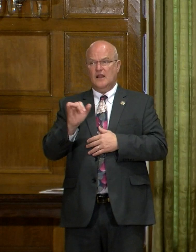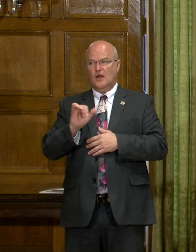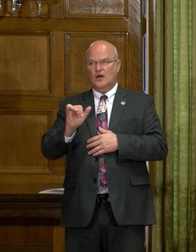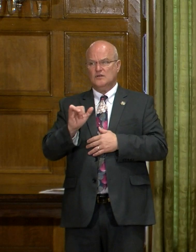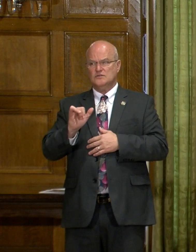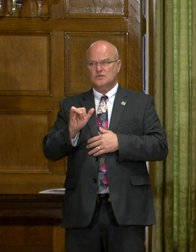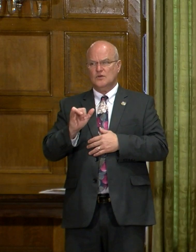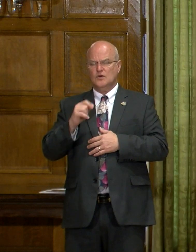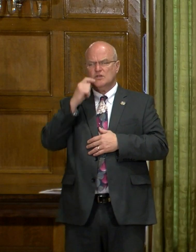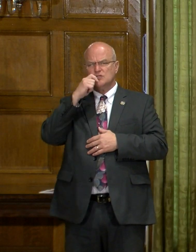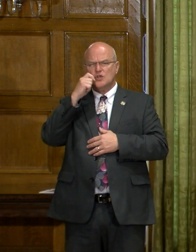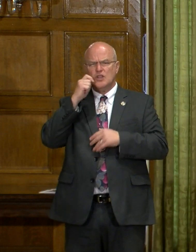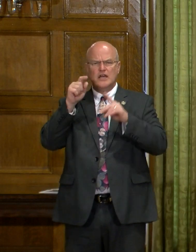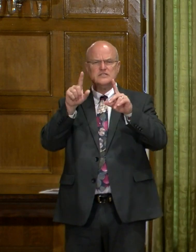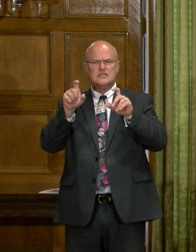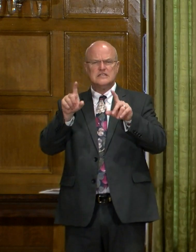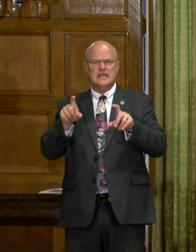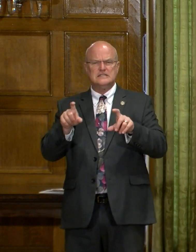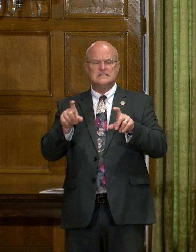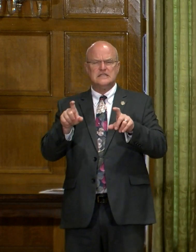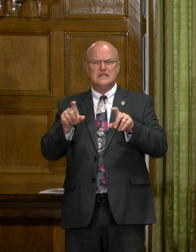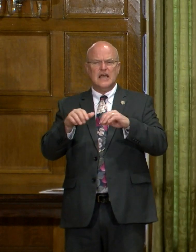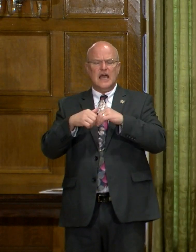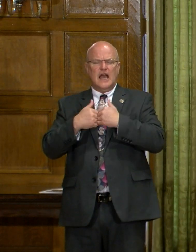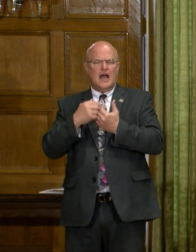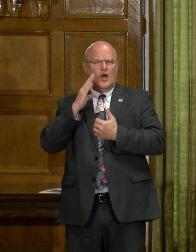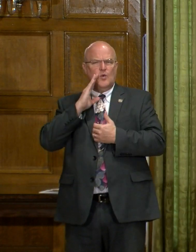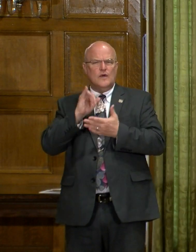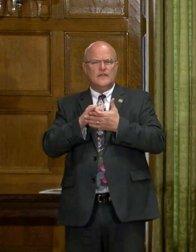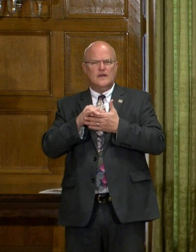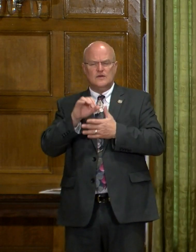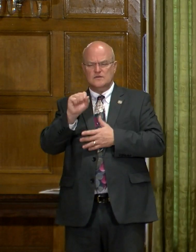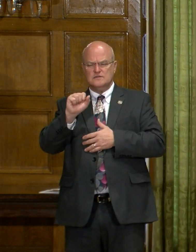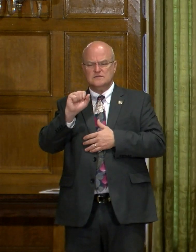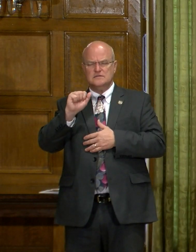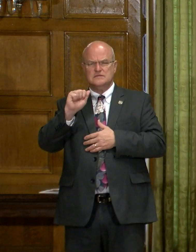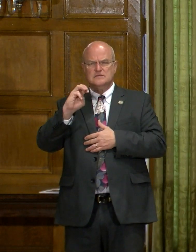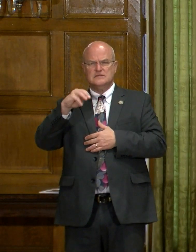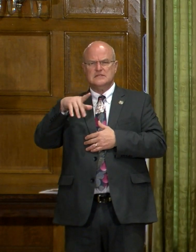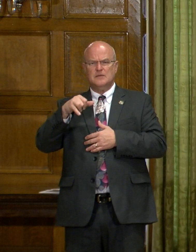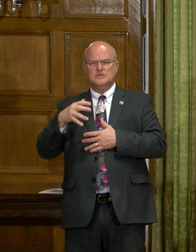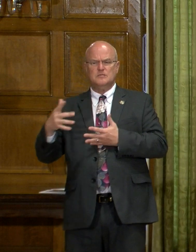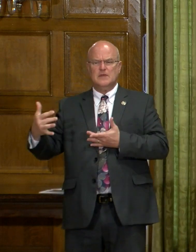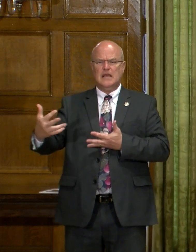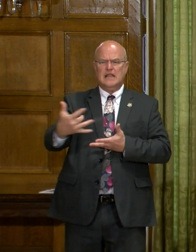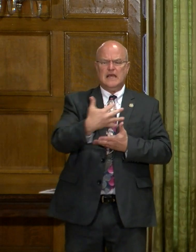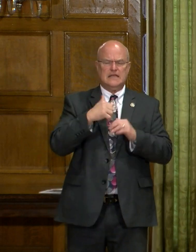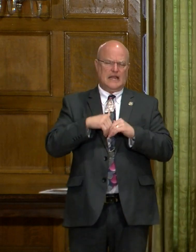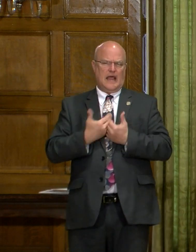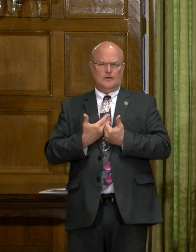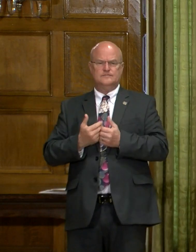also on the serologic testing, how would those samples actually be collected?